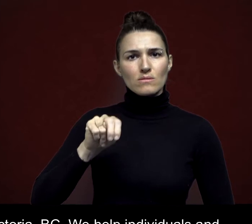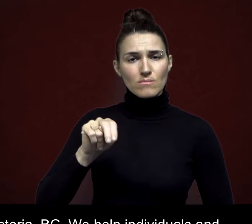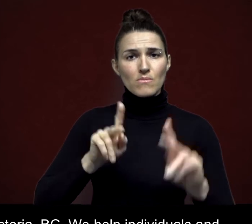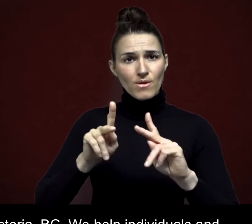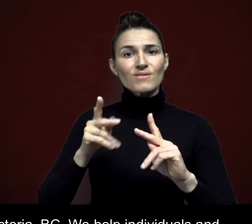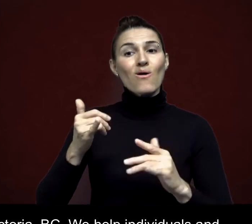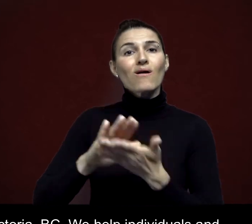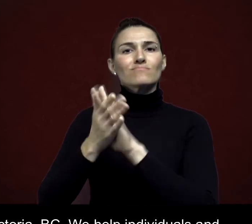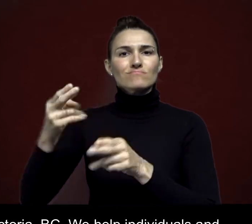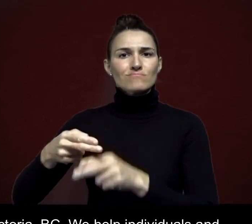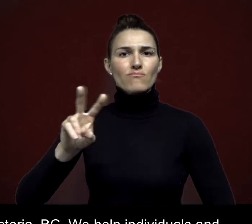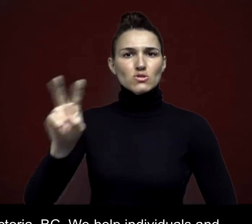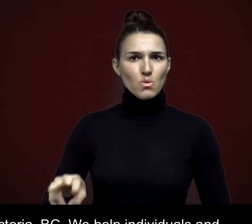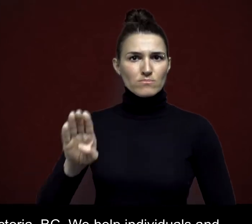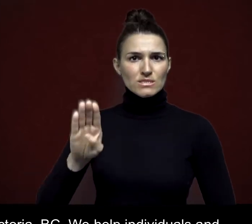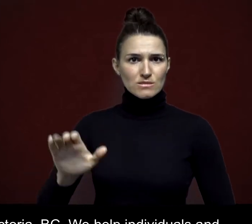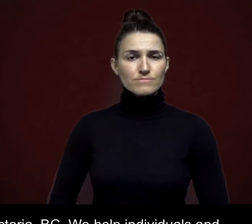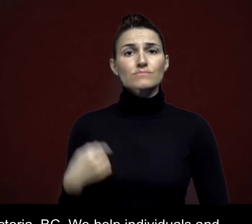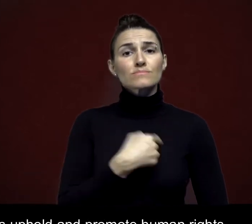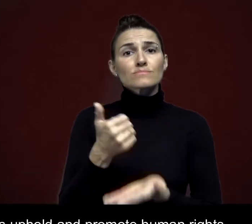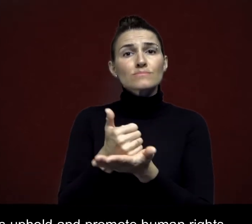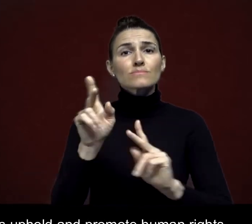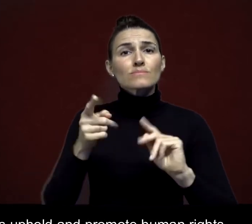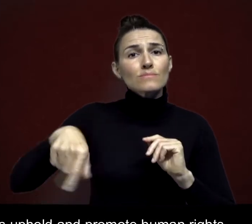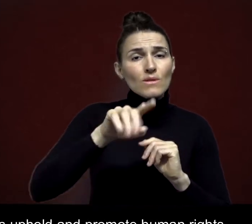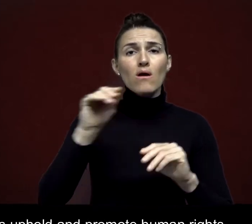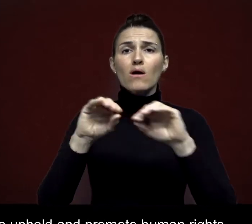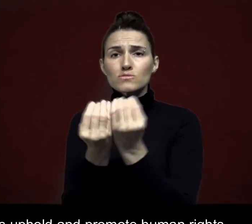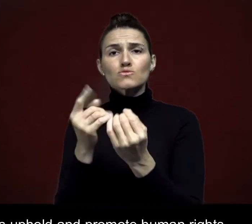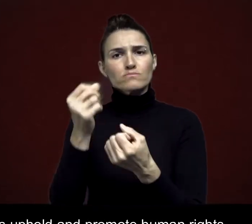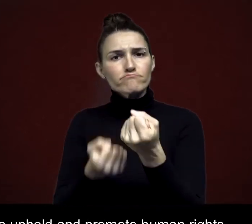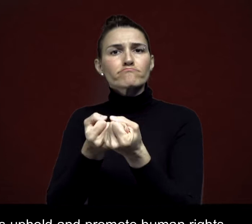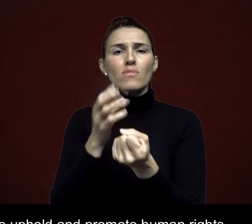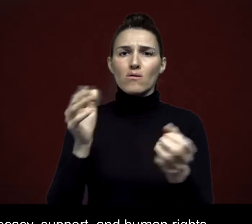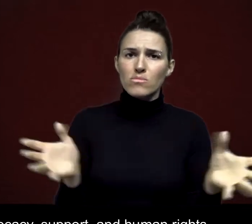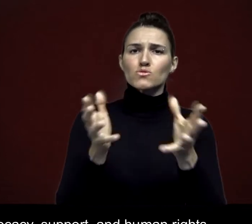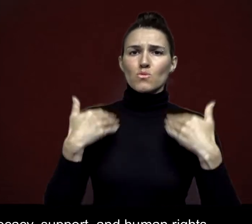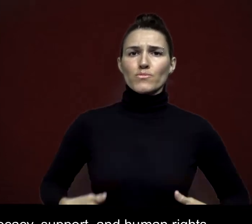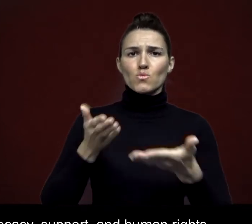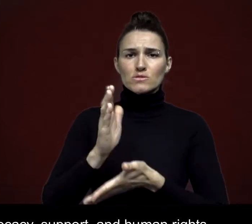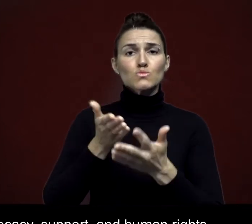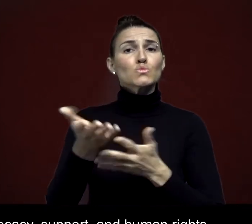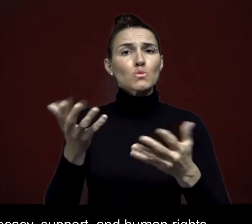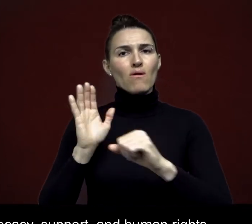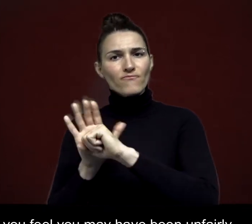Victoria, BC. We help individuals and organizations uphold and promote human rights through advocacy, support, and human rights